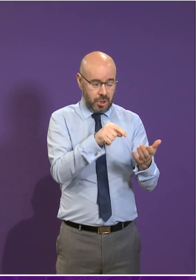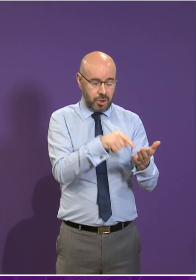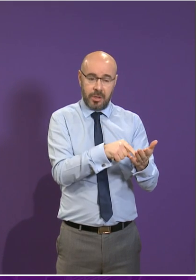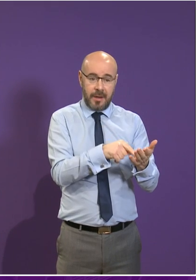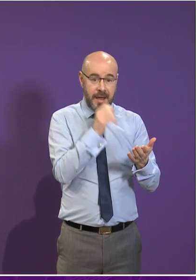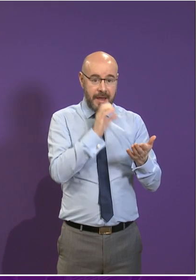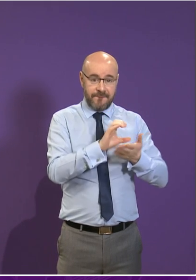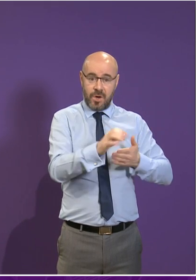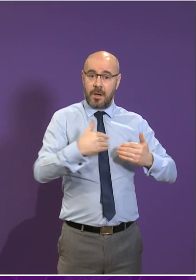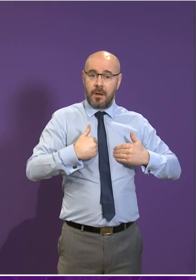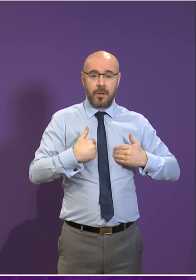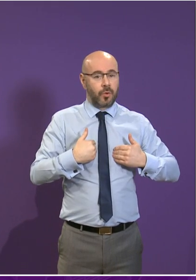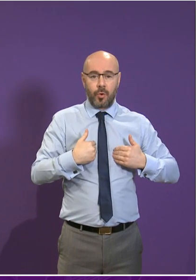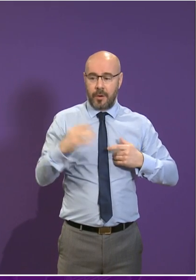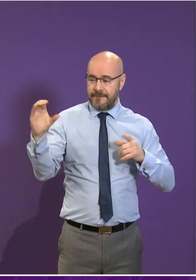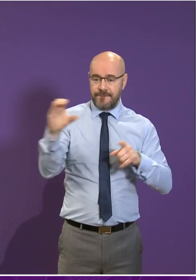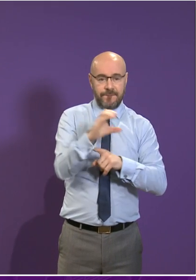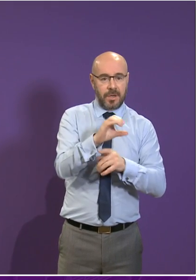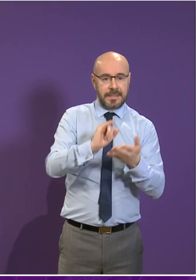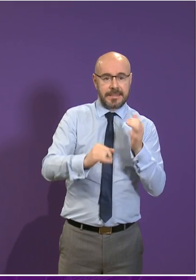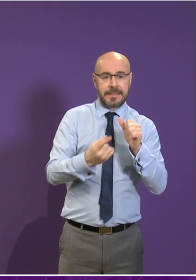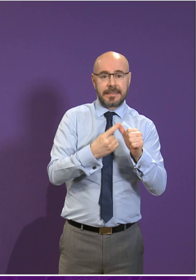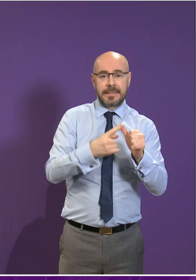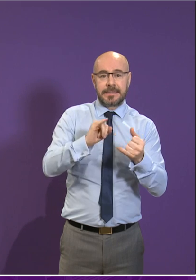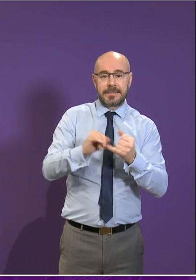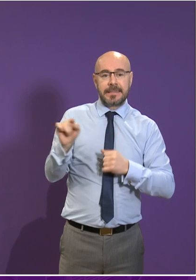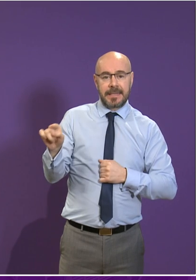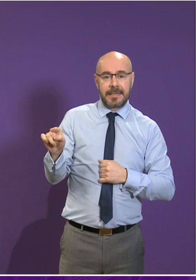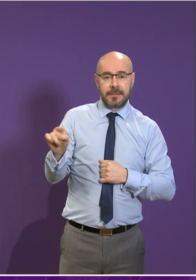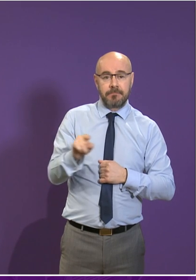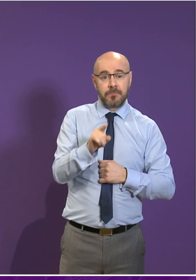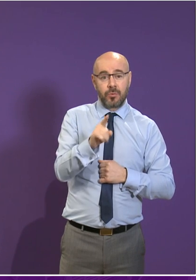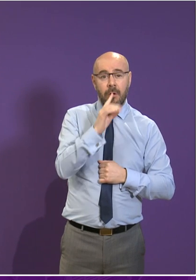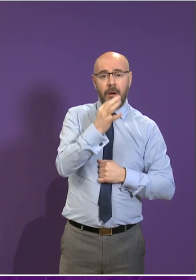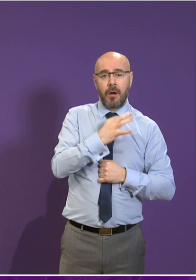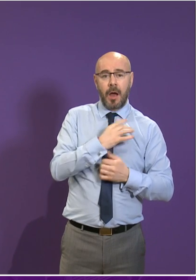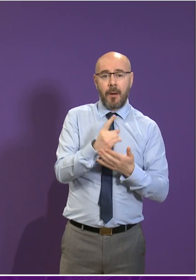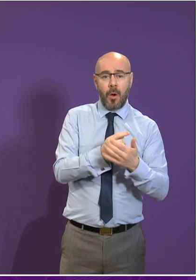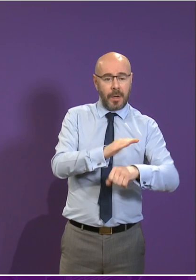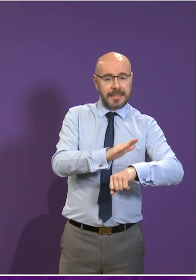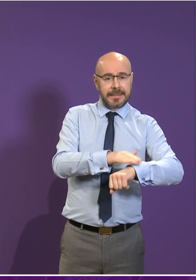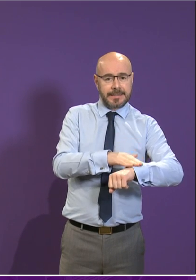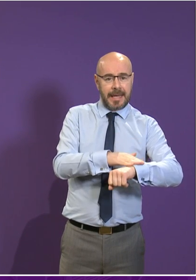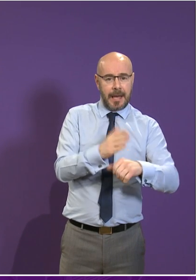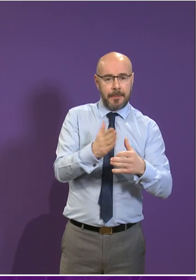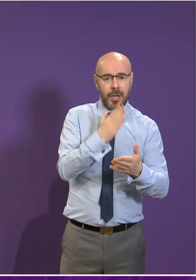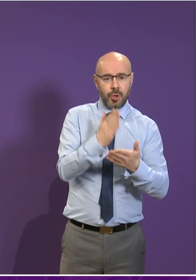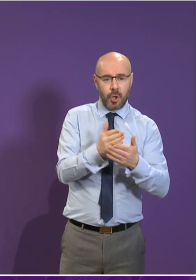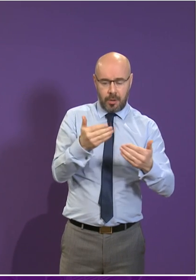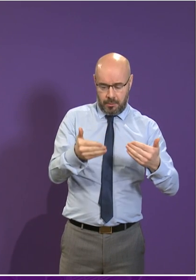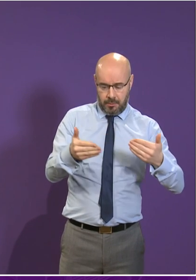by us, they're funded by SAS. But I think that issue about timing and making sure there isn't a huge gap